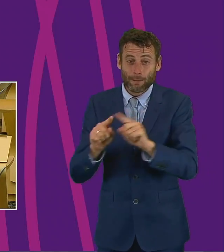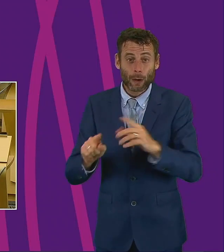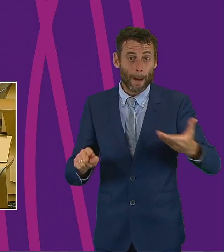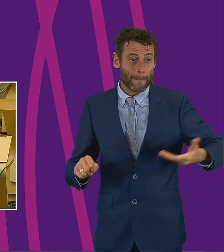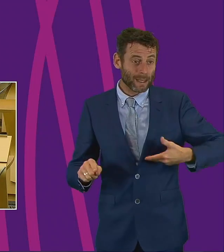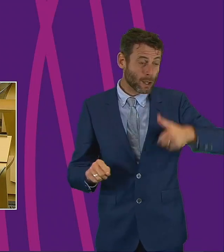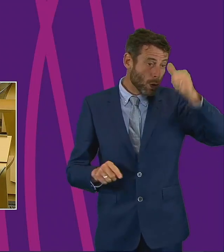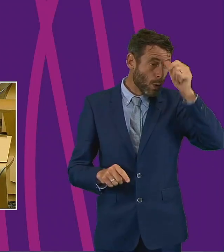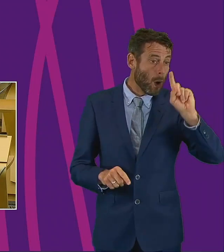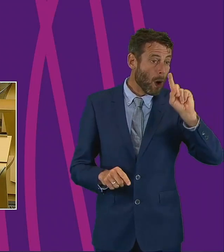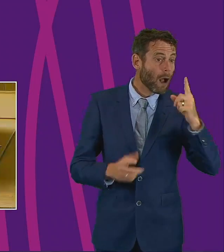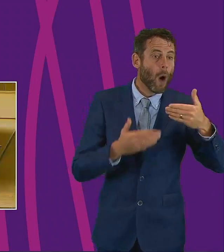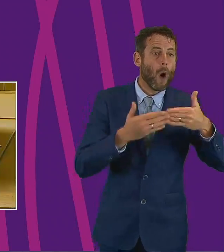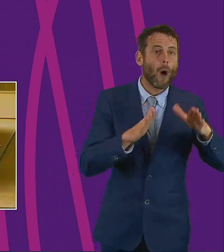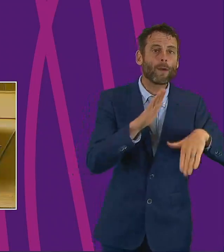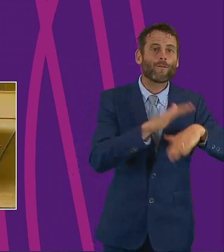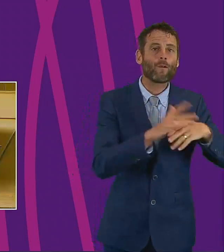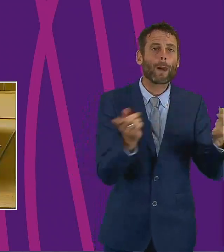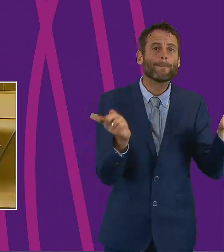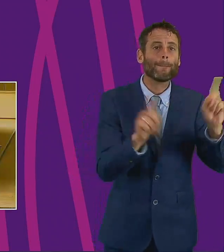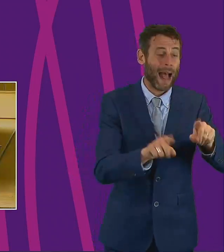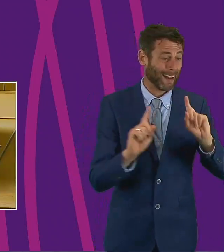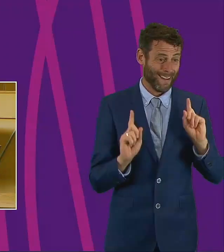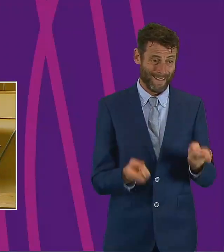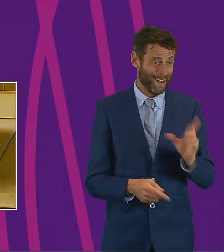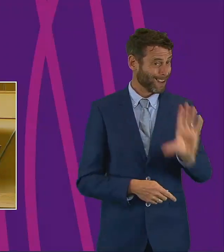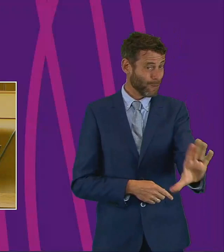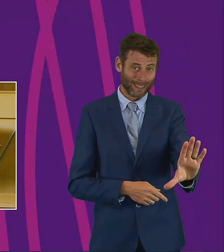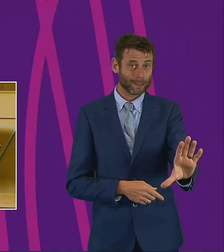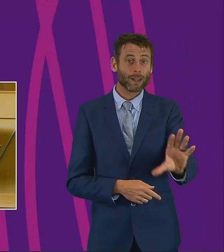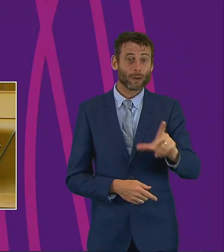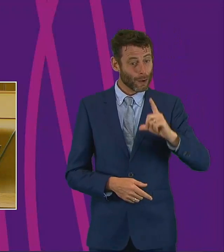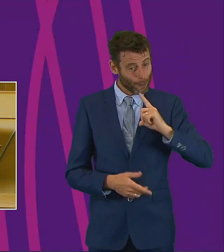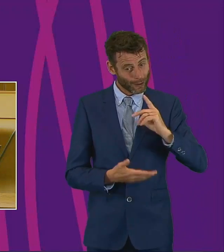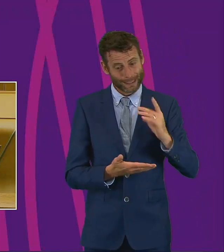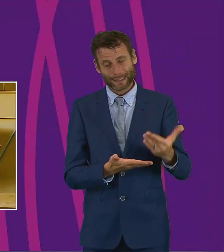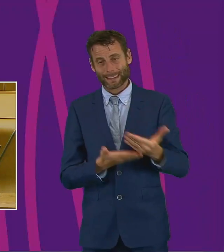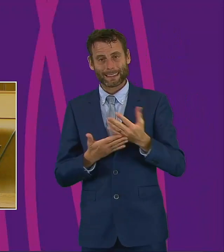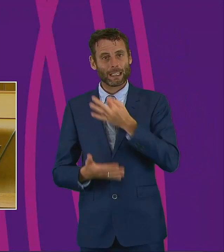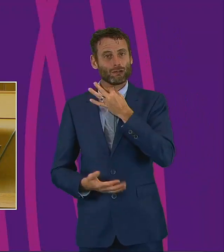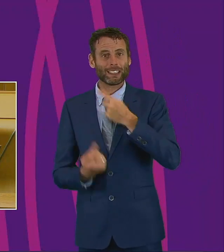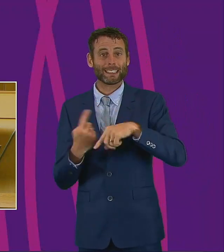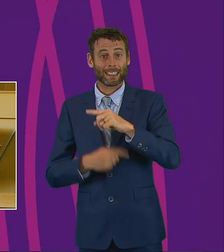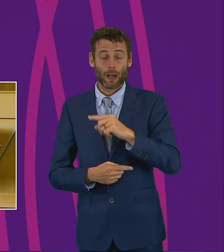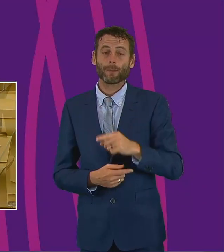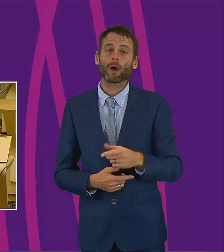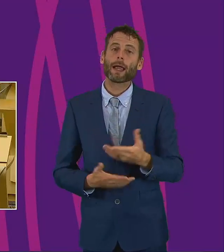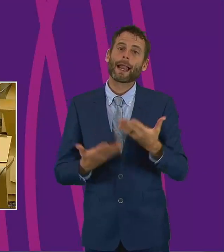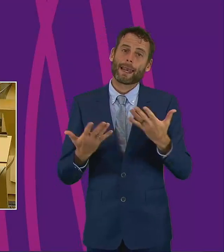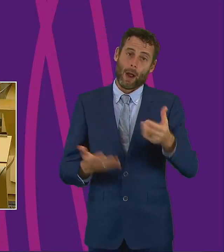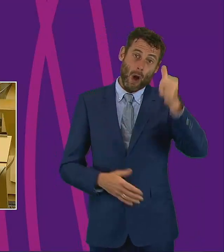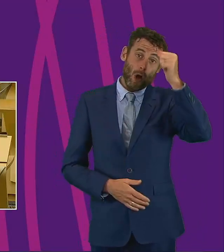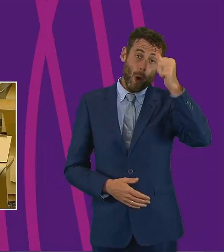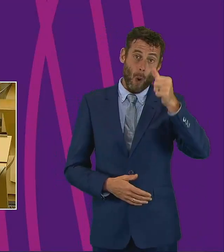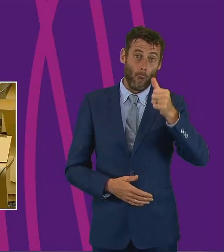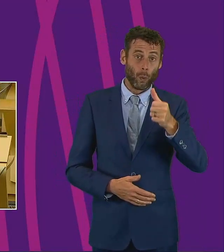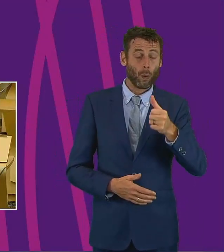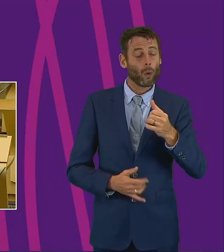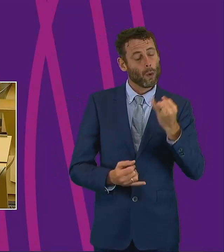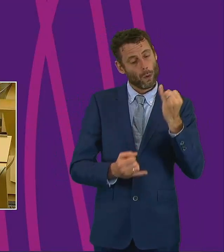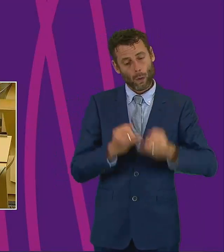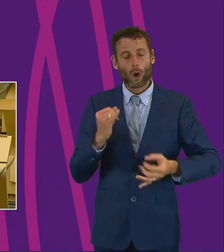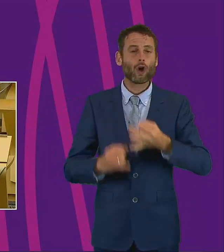But we know from all of the data we are looking at right now that one of the biggest risks of transmission of this virus is indoor